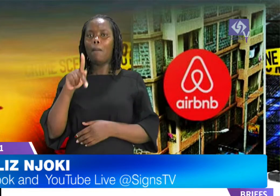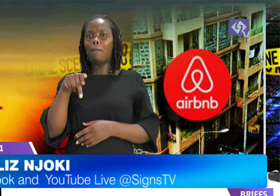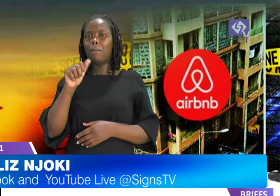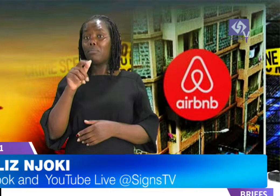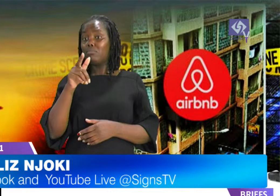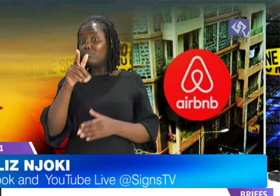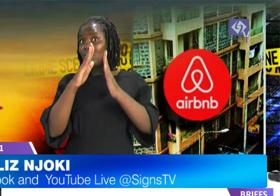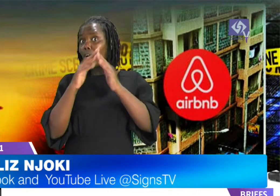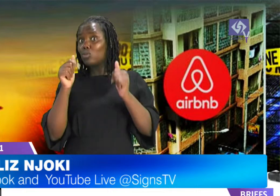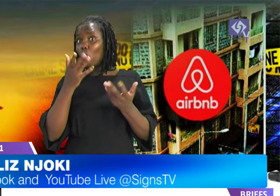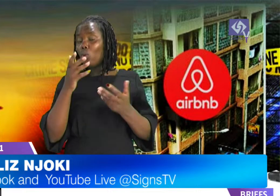apartment